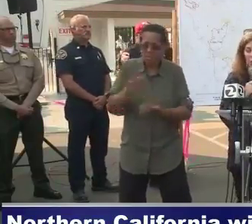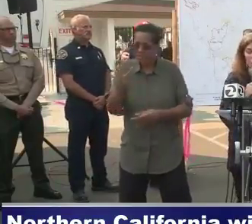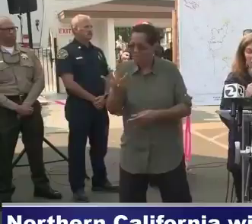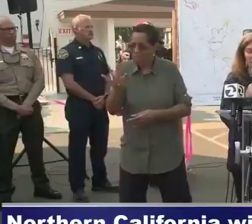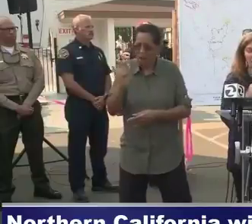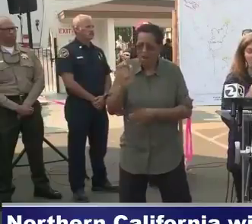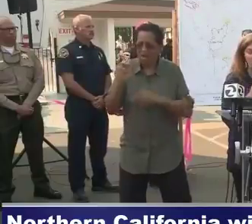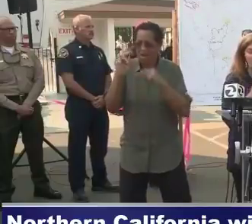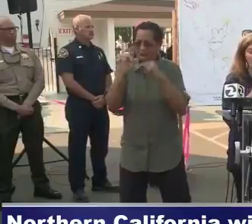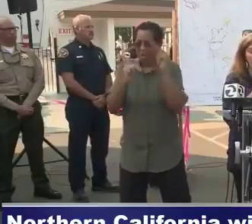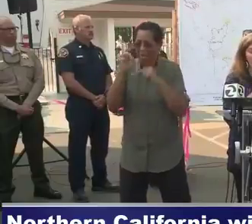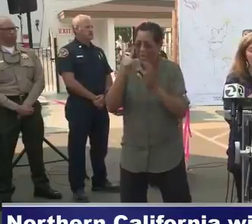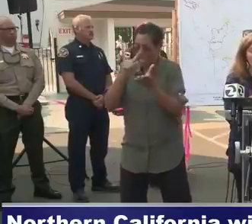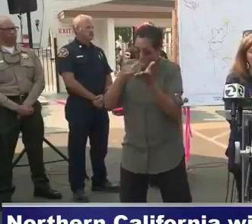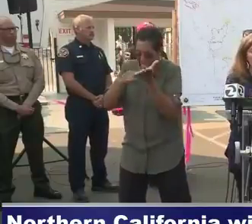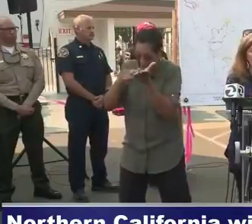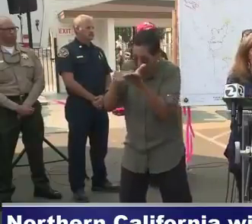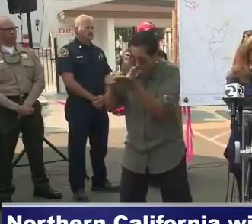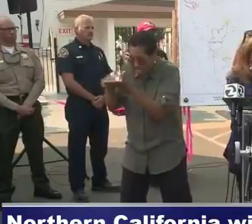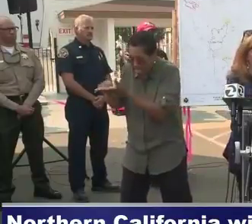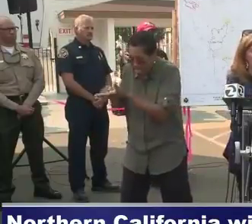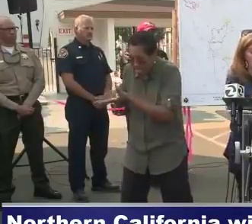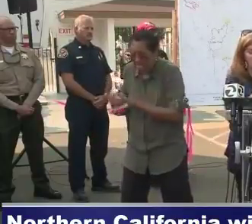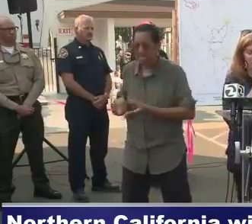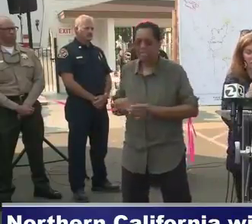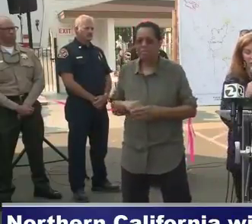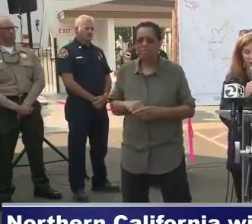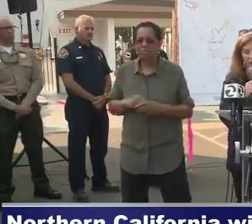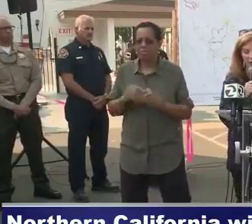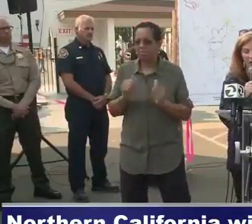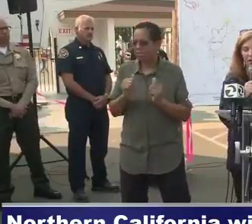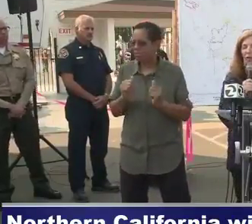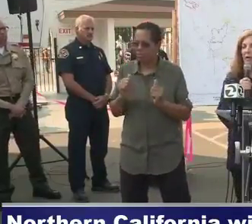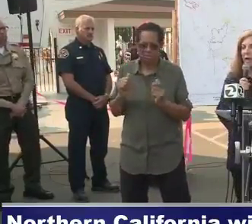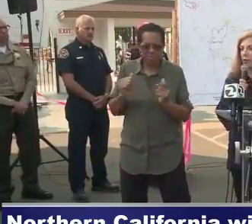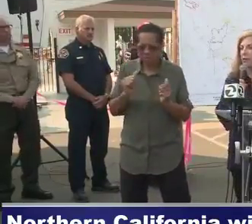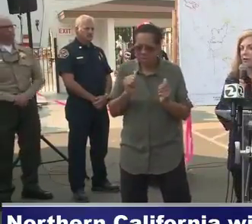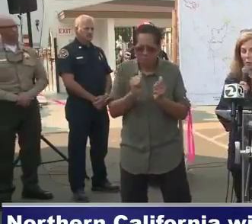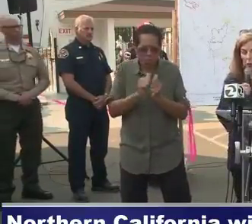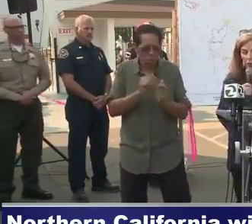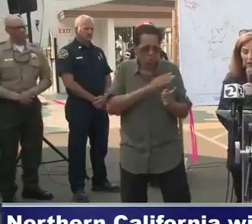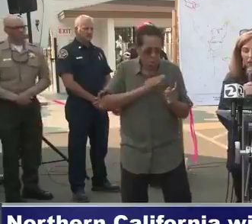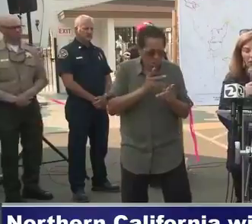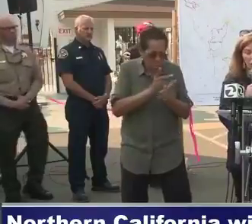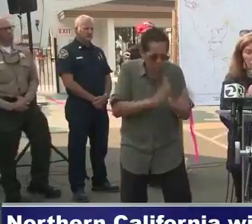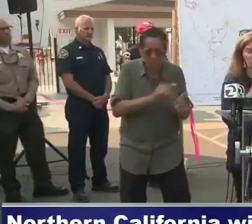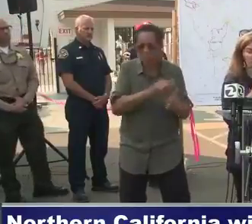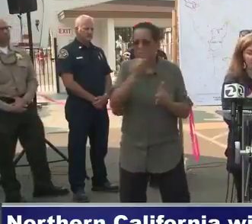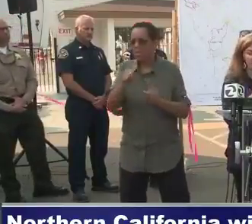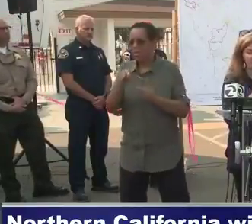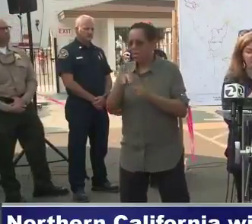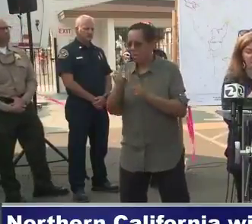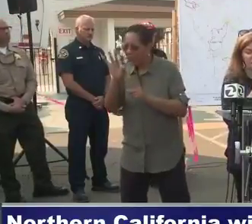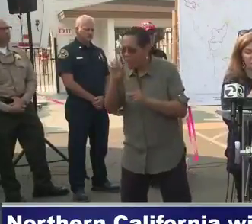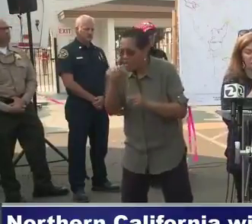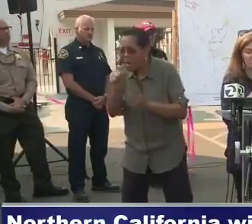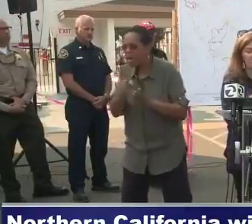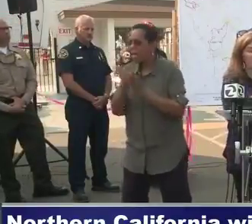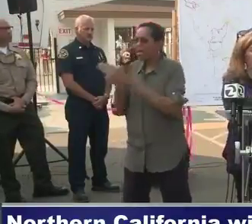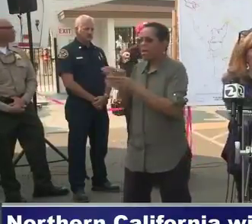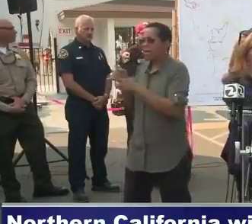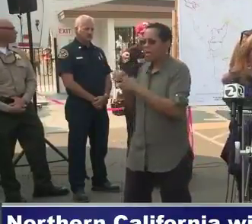Santa Rosa, FEMA, and the California Office of Emergency Services, the county is opening a local assistance